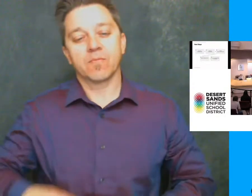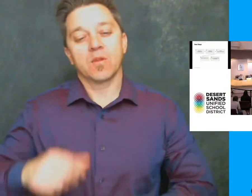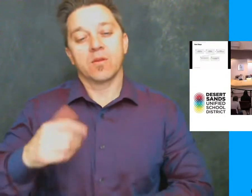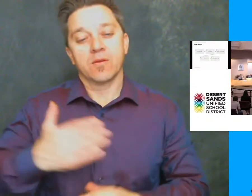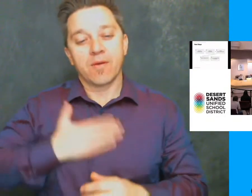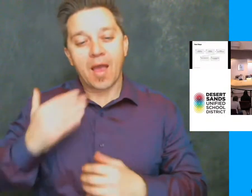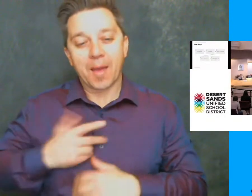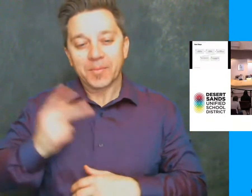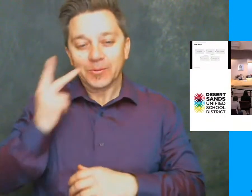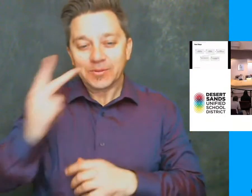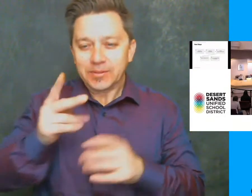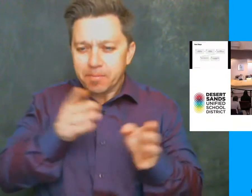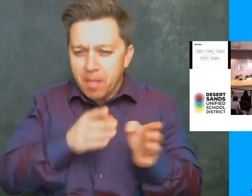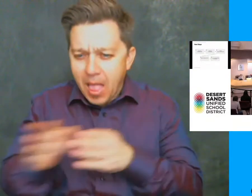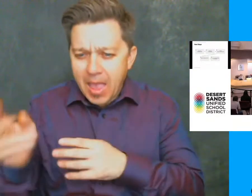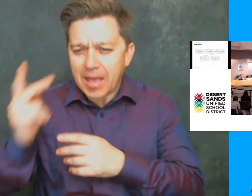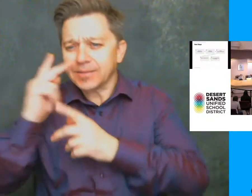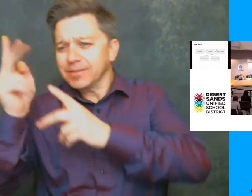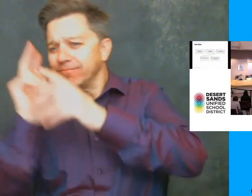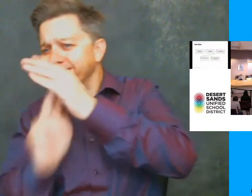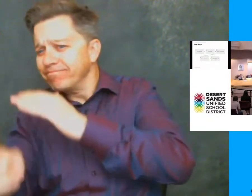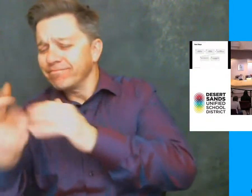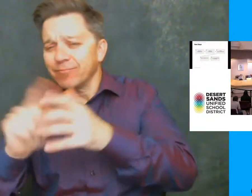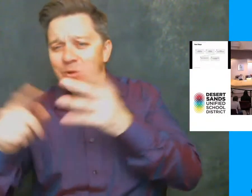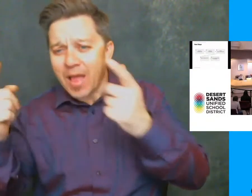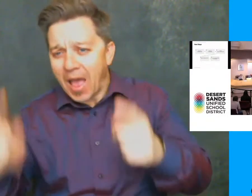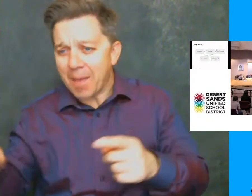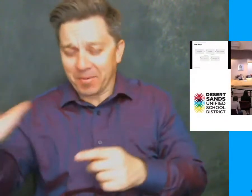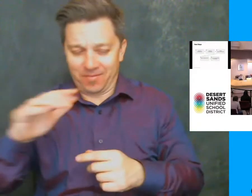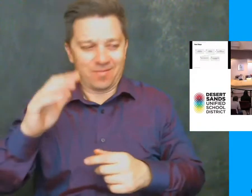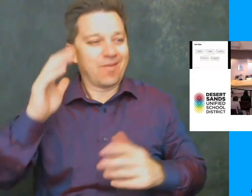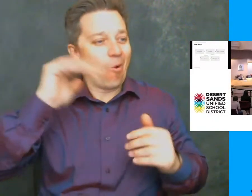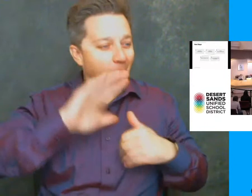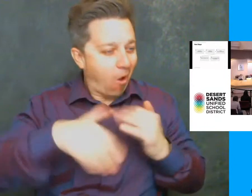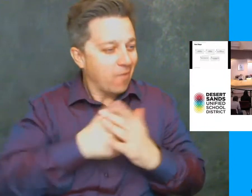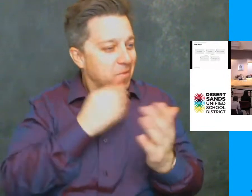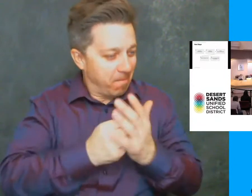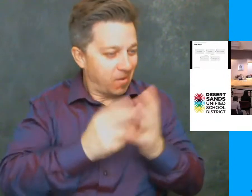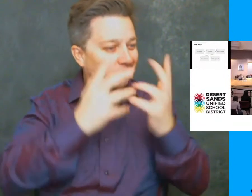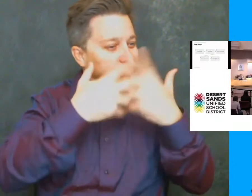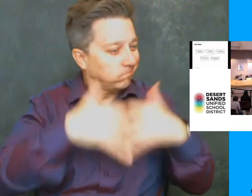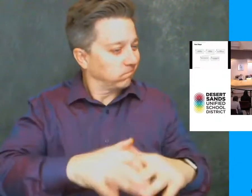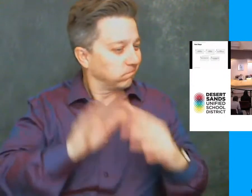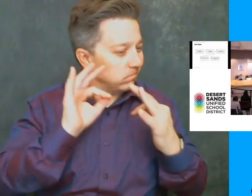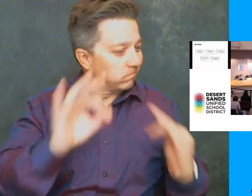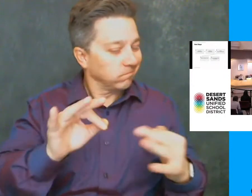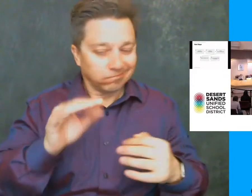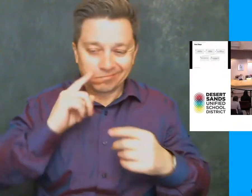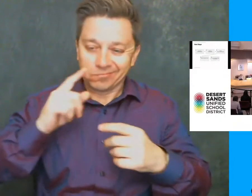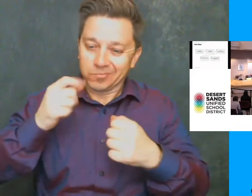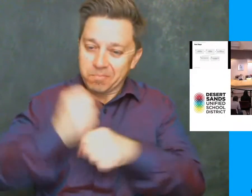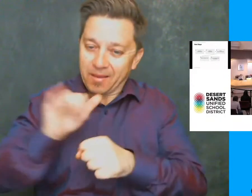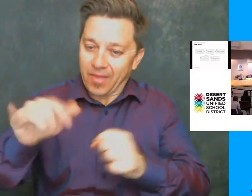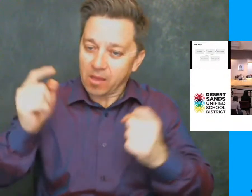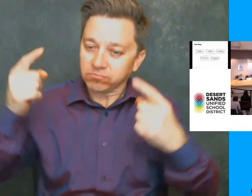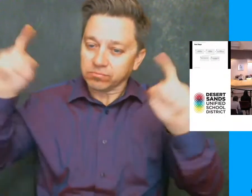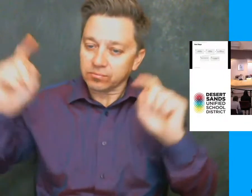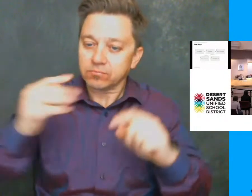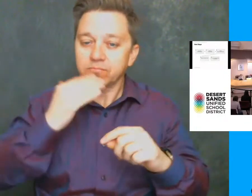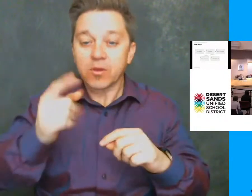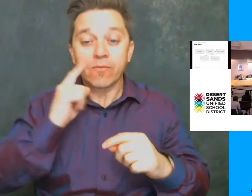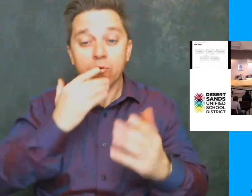all the projections, and I hope we can put the money together in the future to do this. But thank you for a very good report, and Patrick